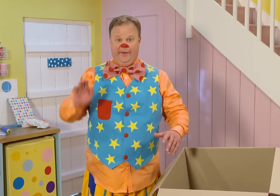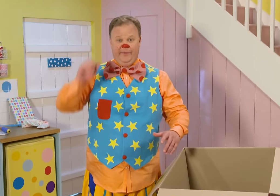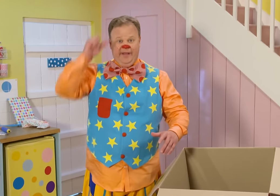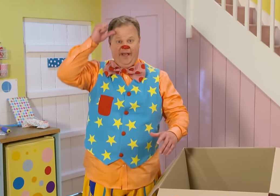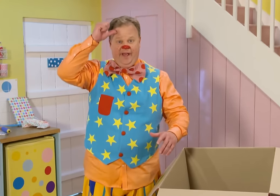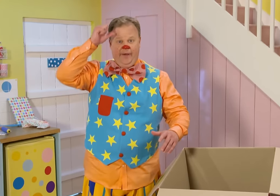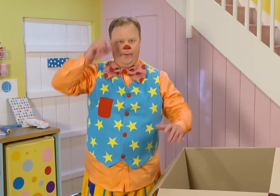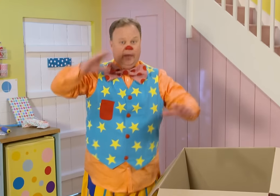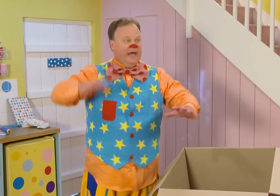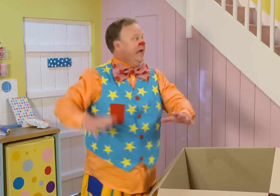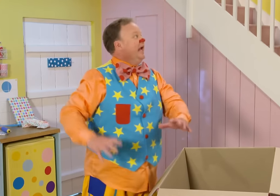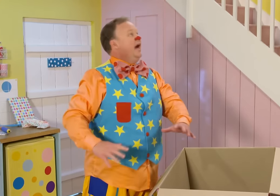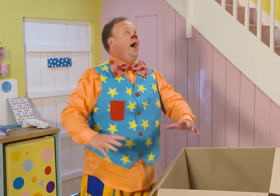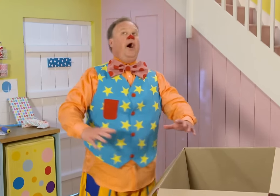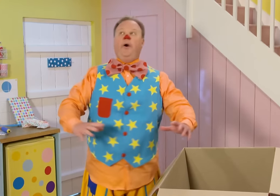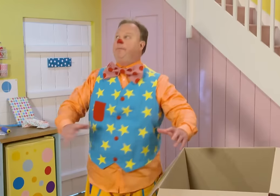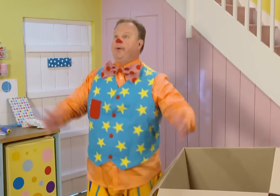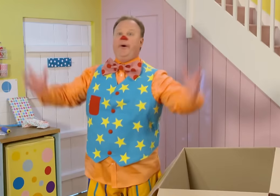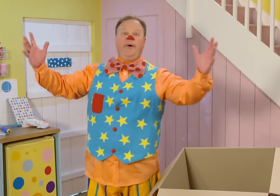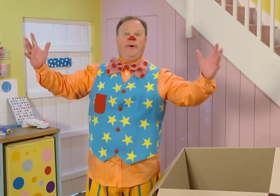don't know. Oh,